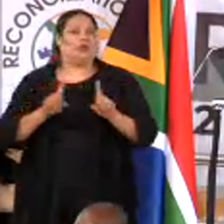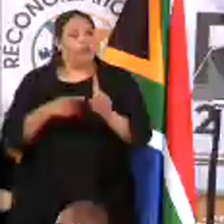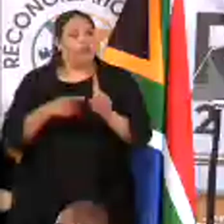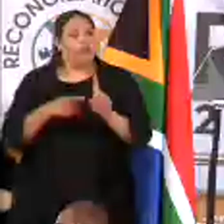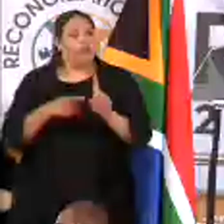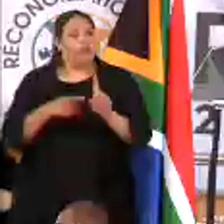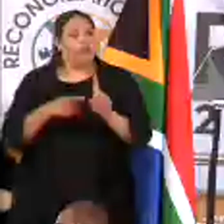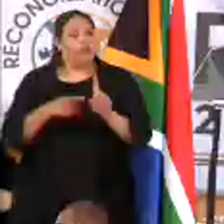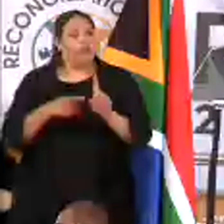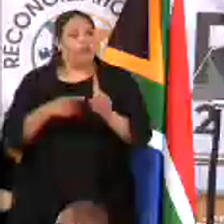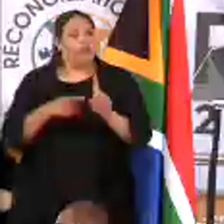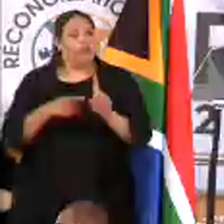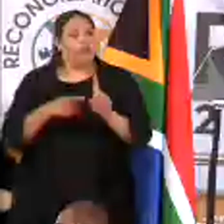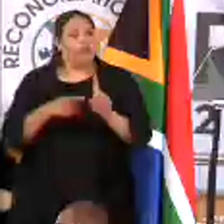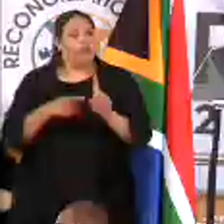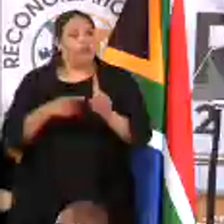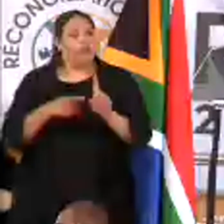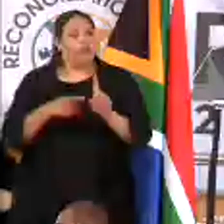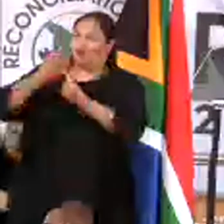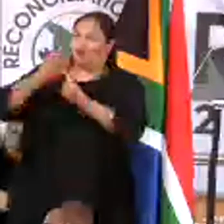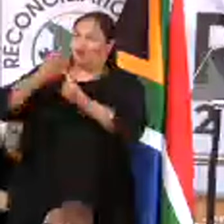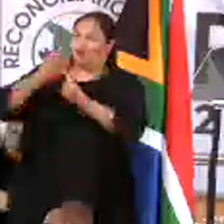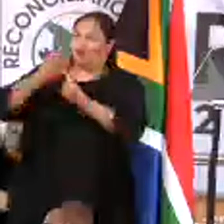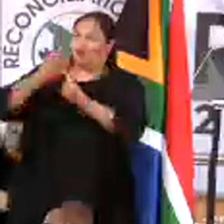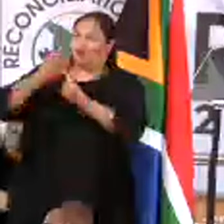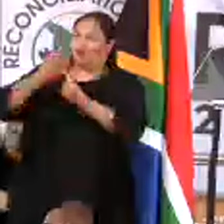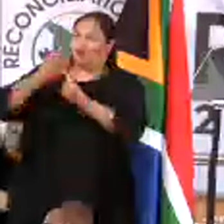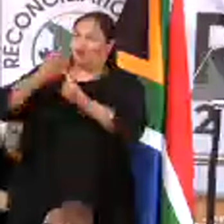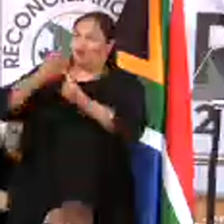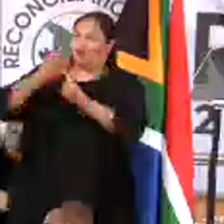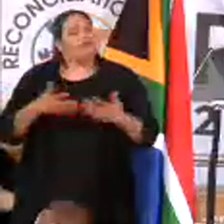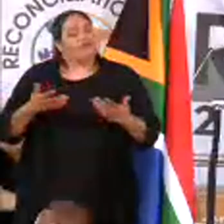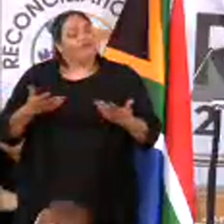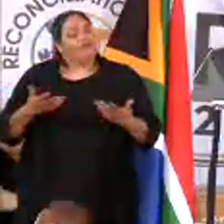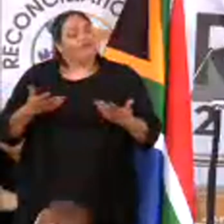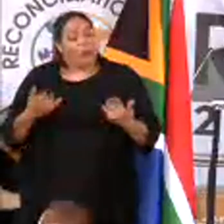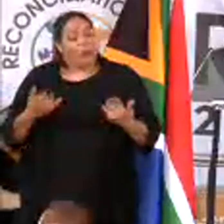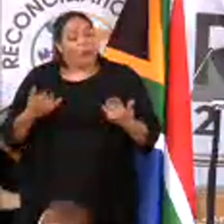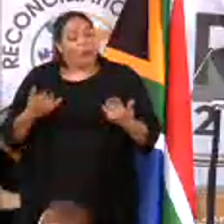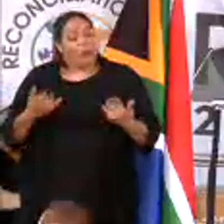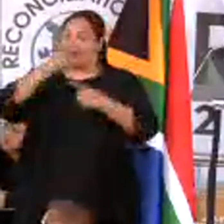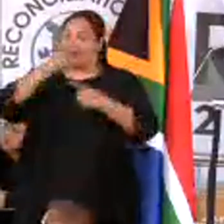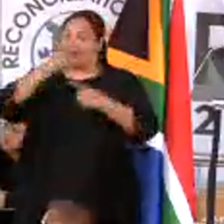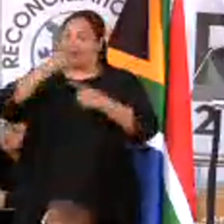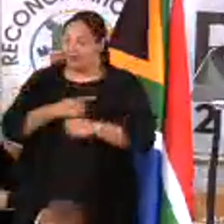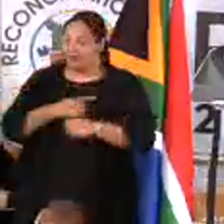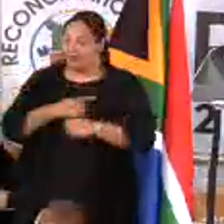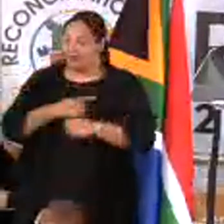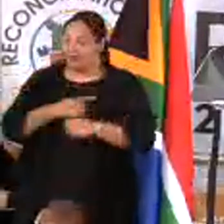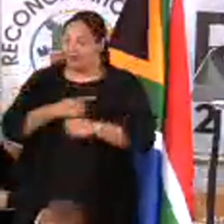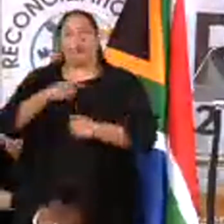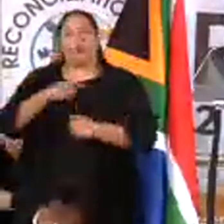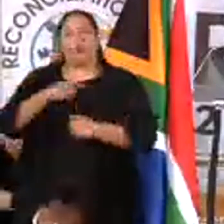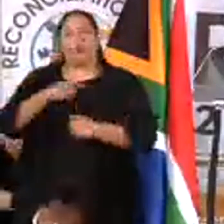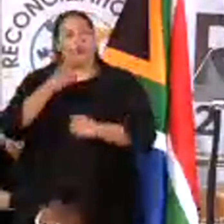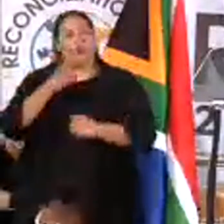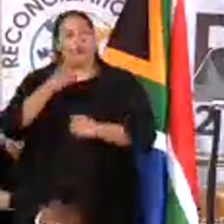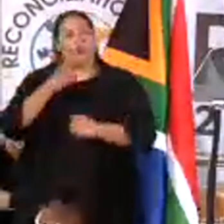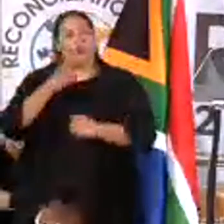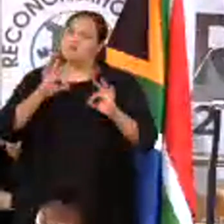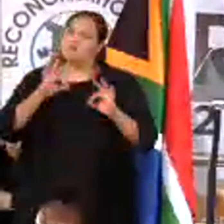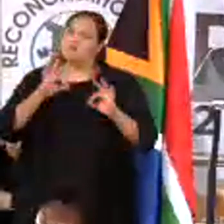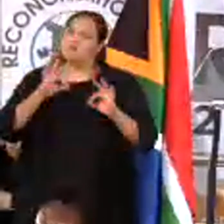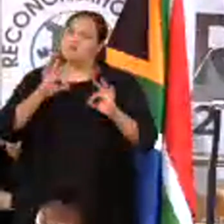able to achieve our goals. And so on this day, we reaffirm our